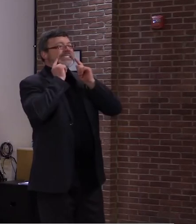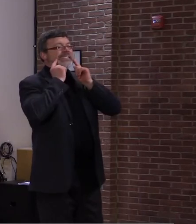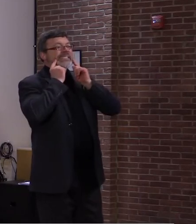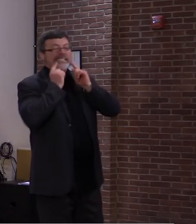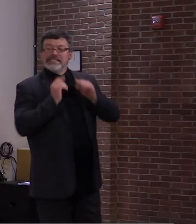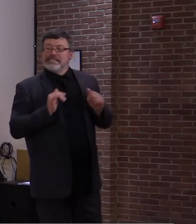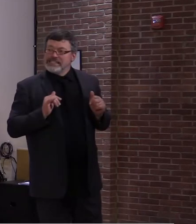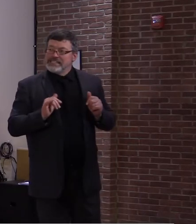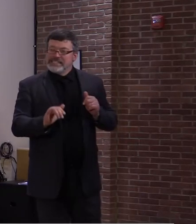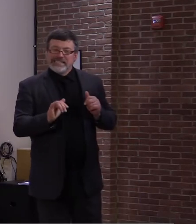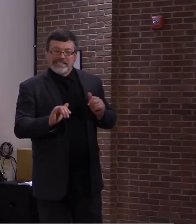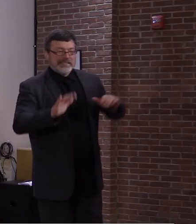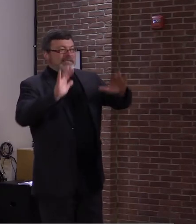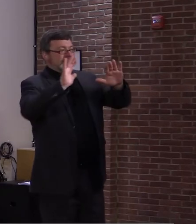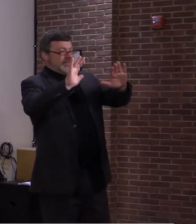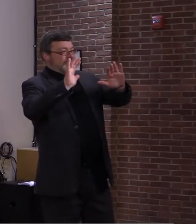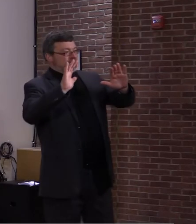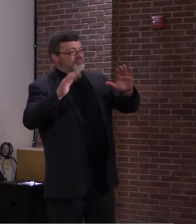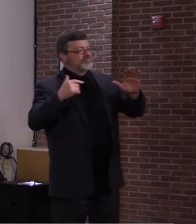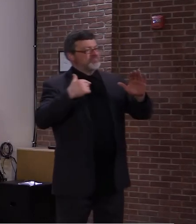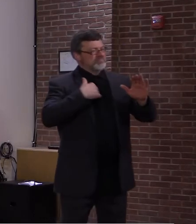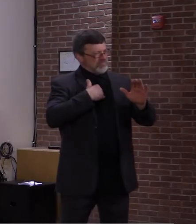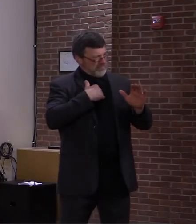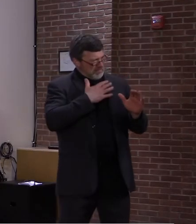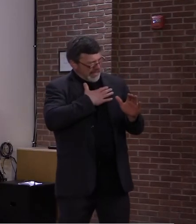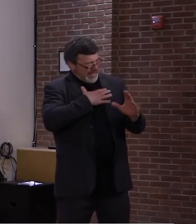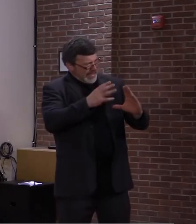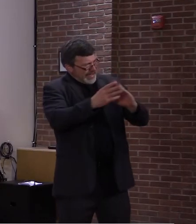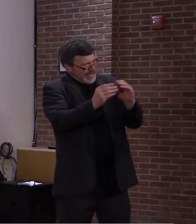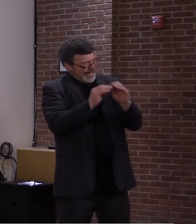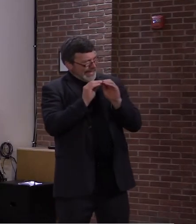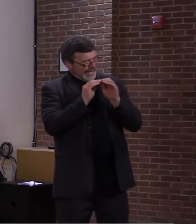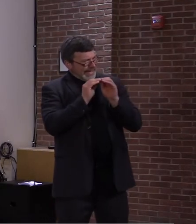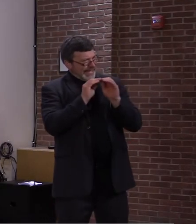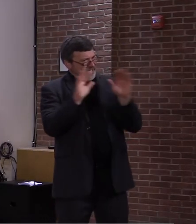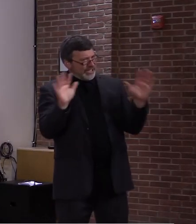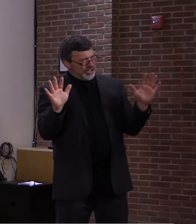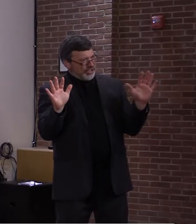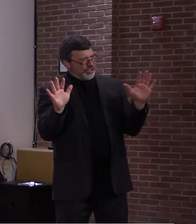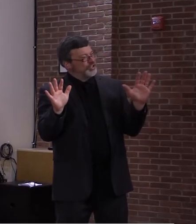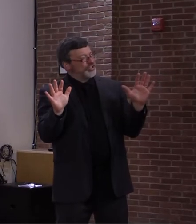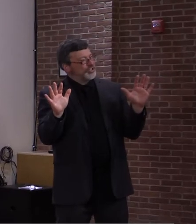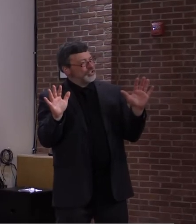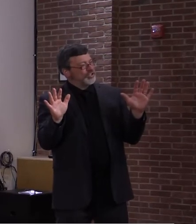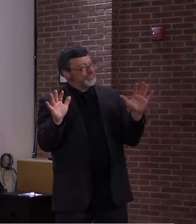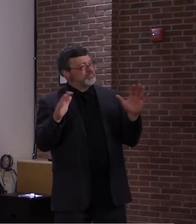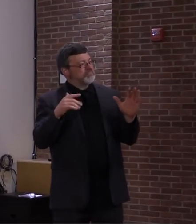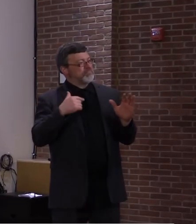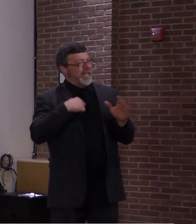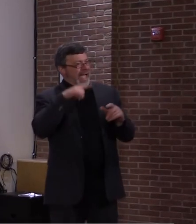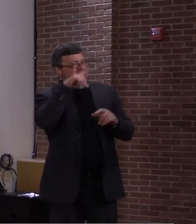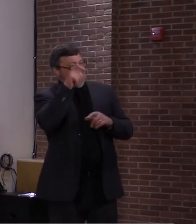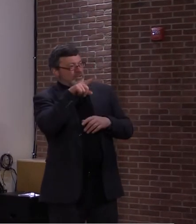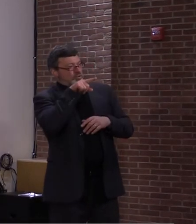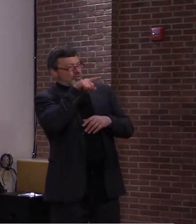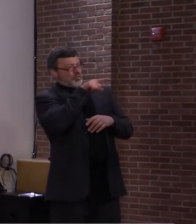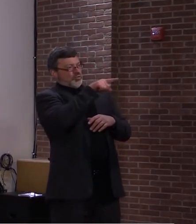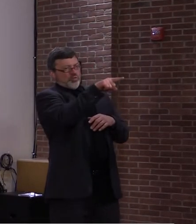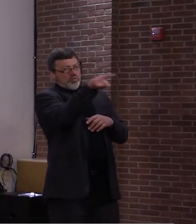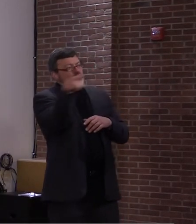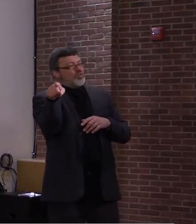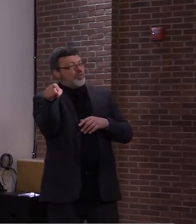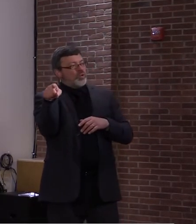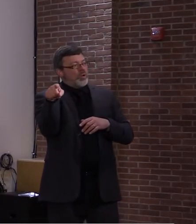I think I was pretty clear that I'm asking Vermonters, no matter what time frame they're in the